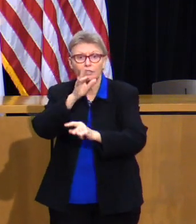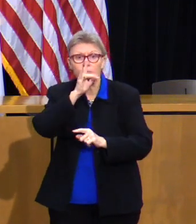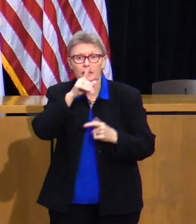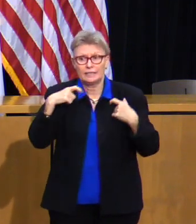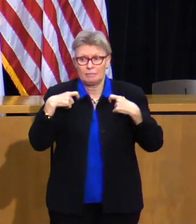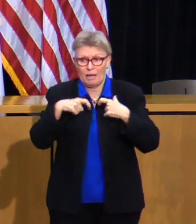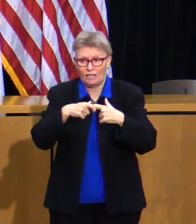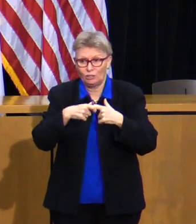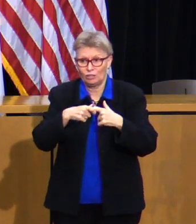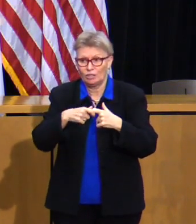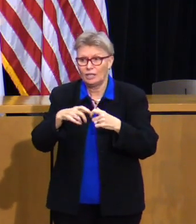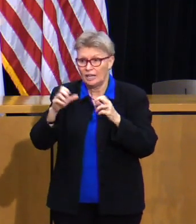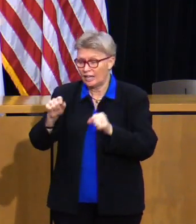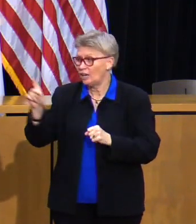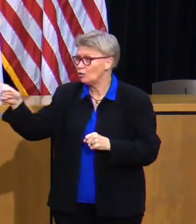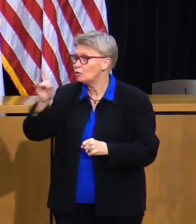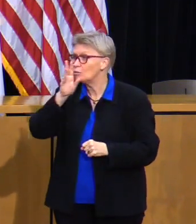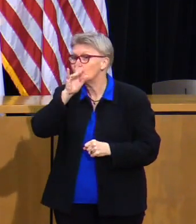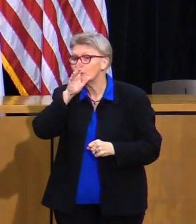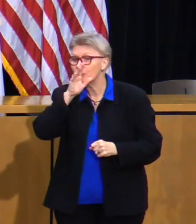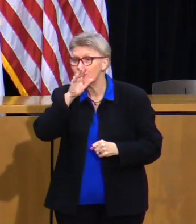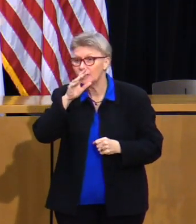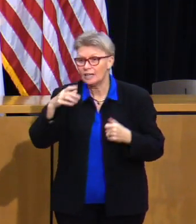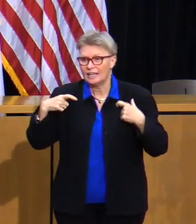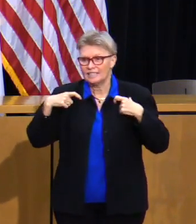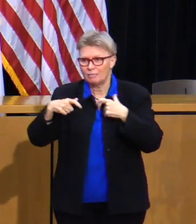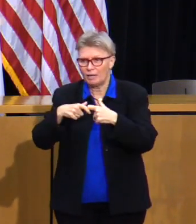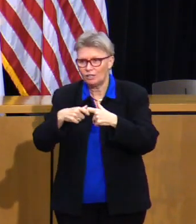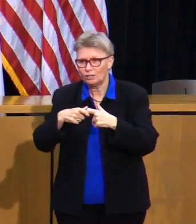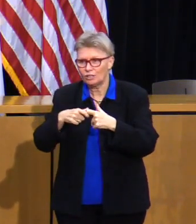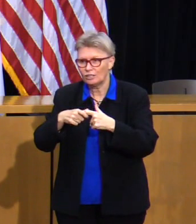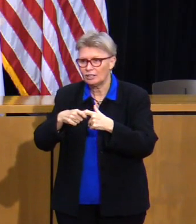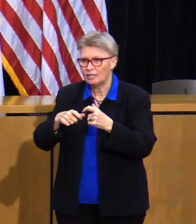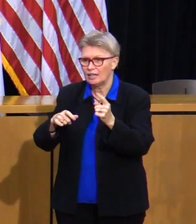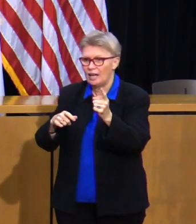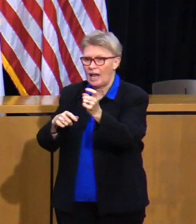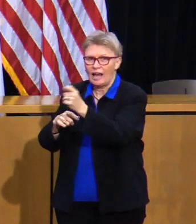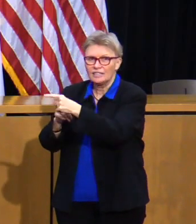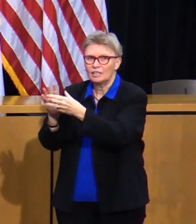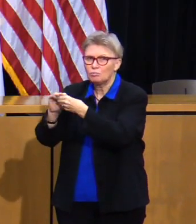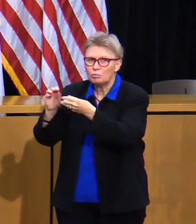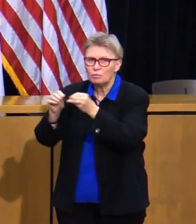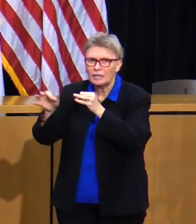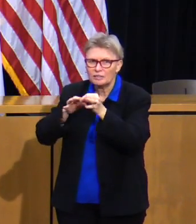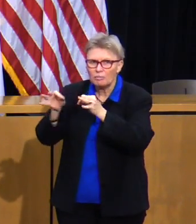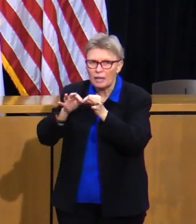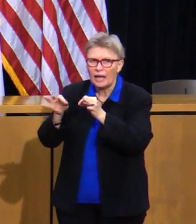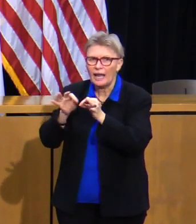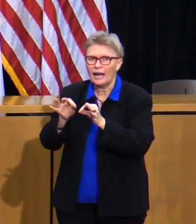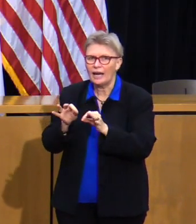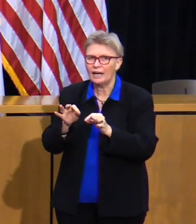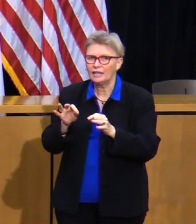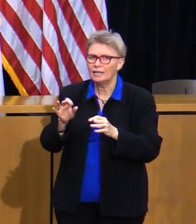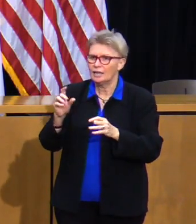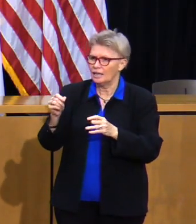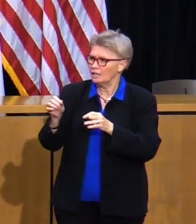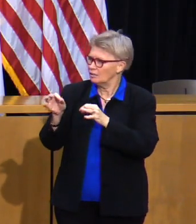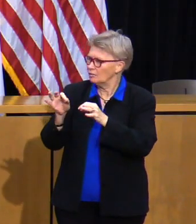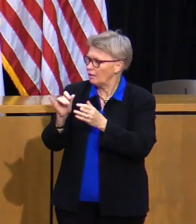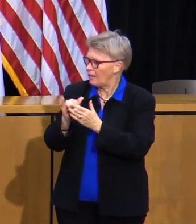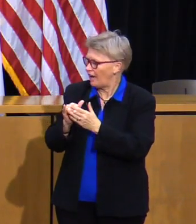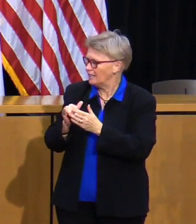It's something very important for the community to possibly be the first Latina being nominated. How do you feel about this? Can you tell us a little bit about yourself in Spanish, if